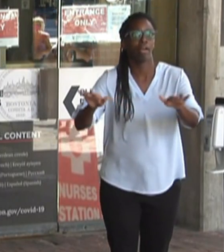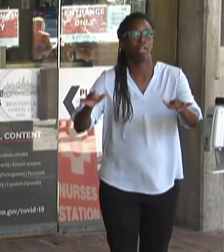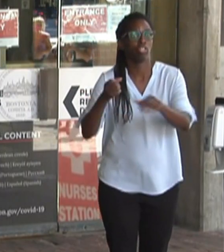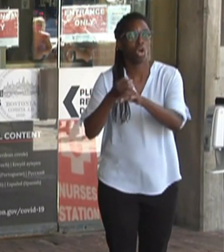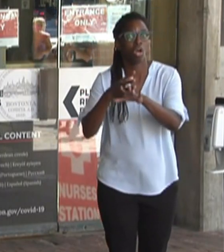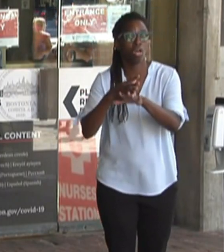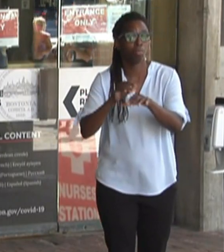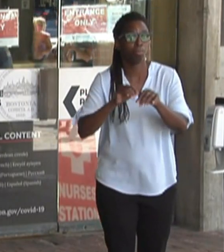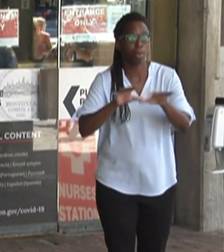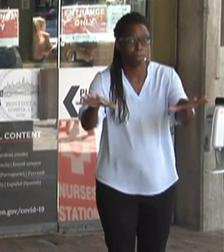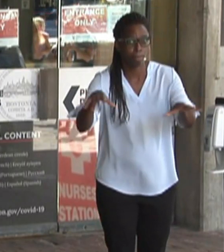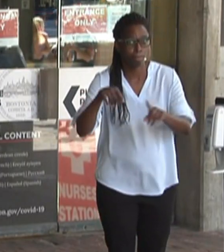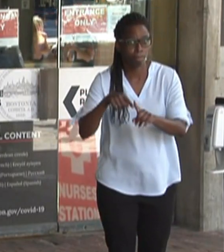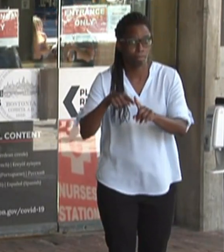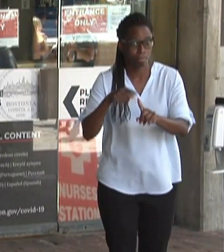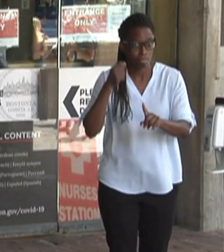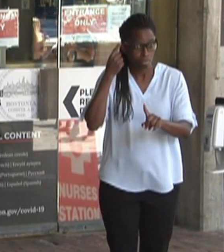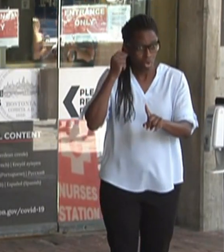homeless population.